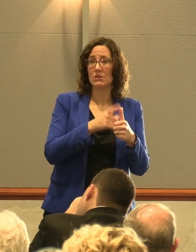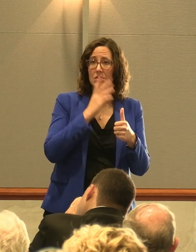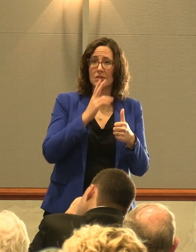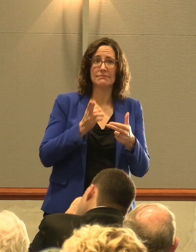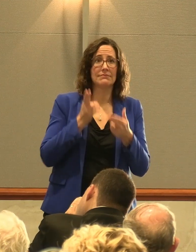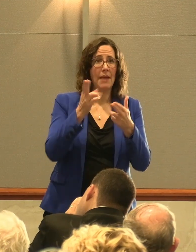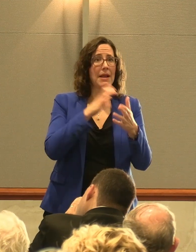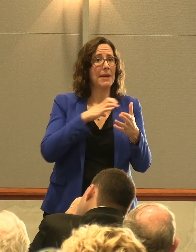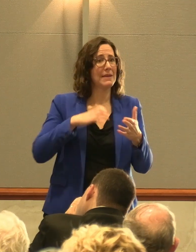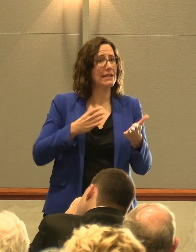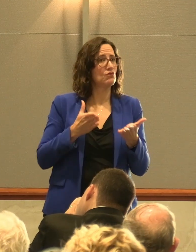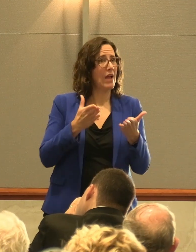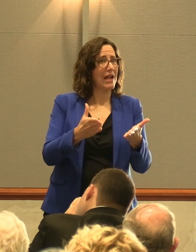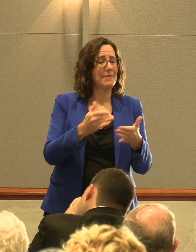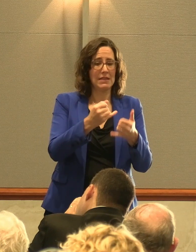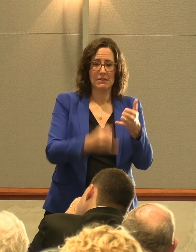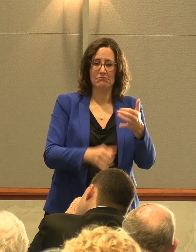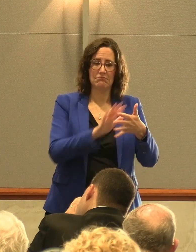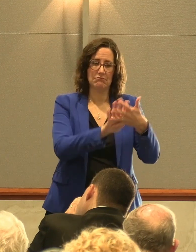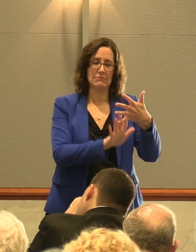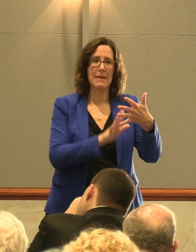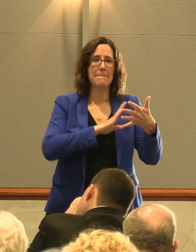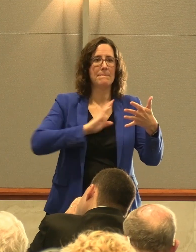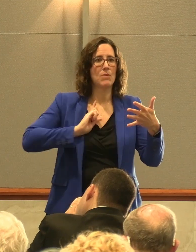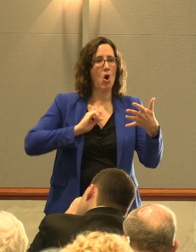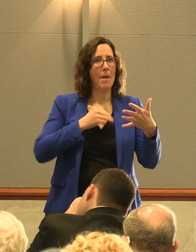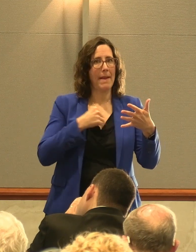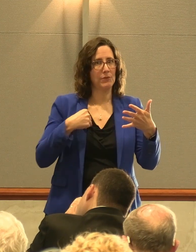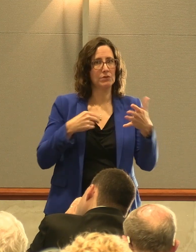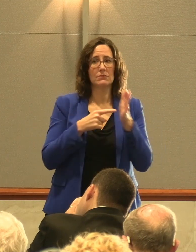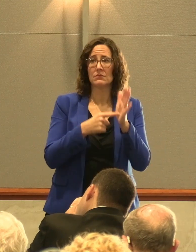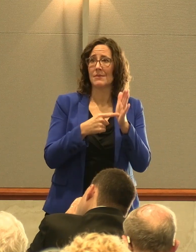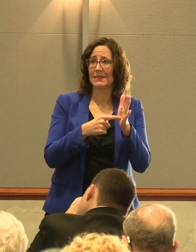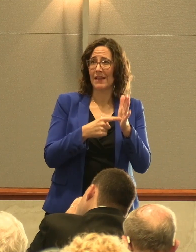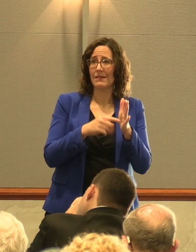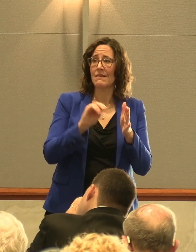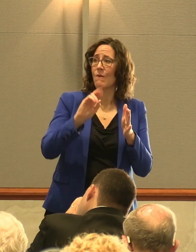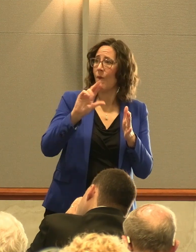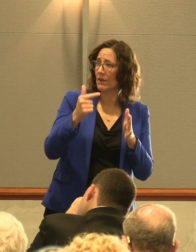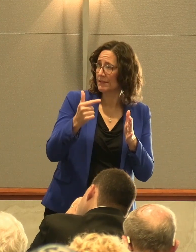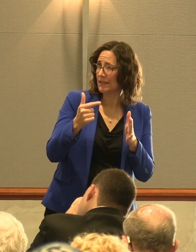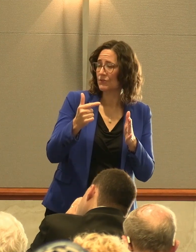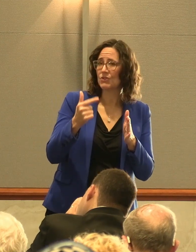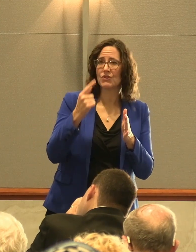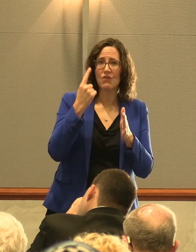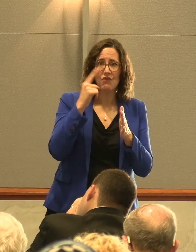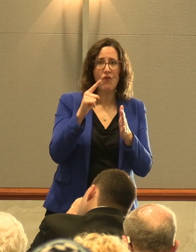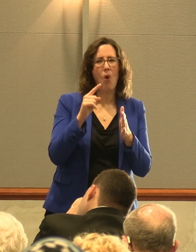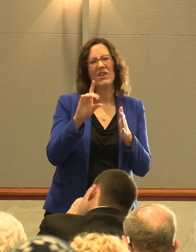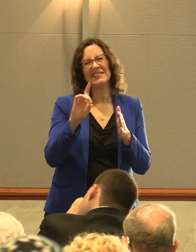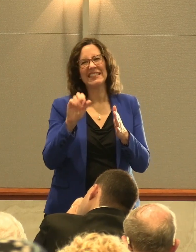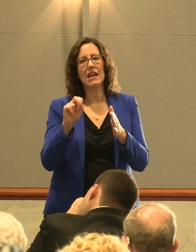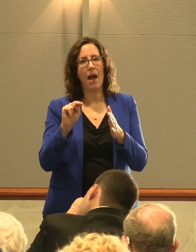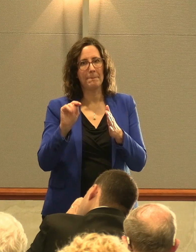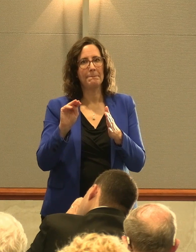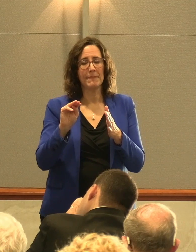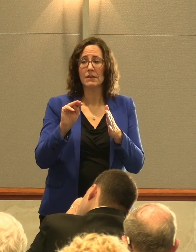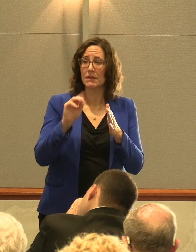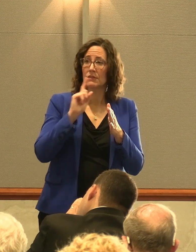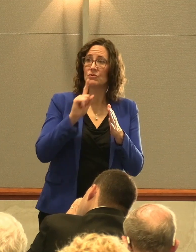nominating committee recommends the following board members representing organizations or denominations to